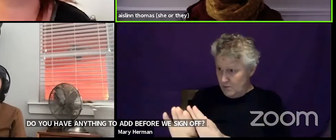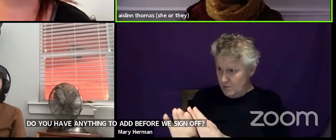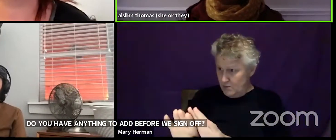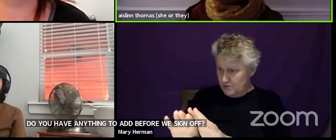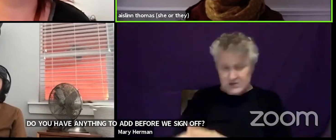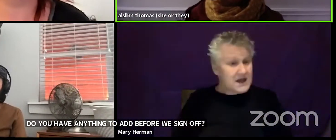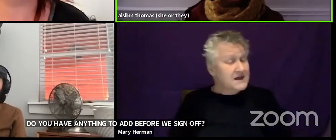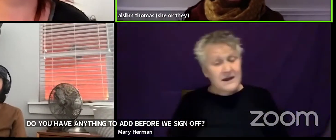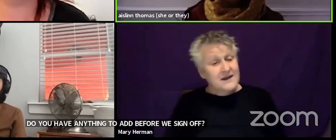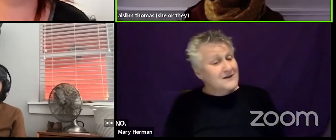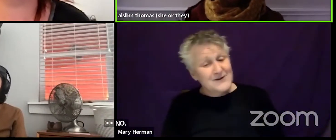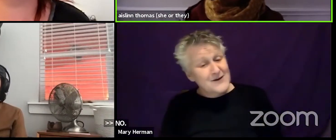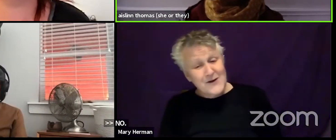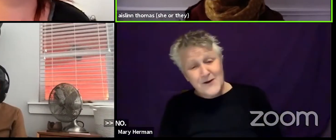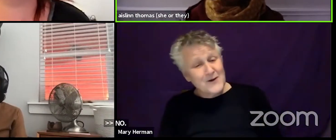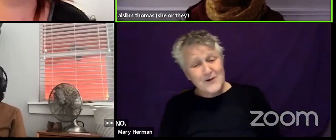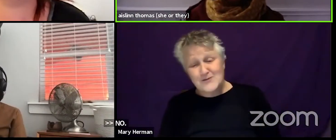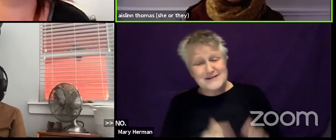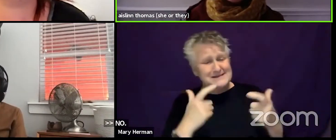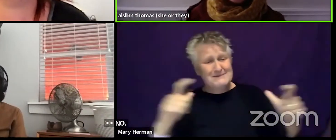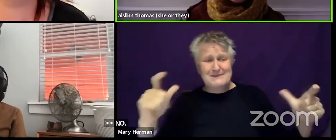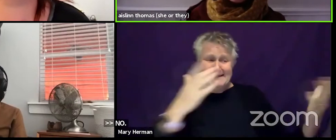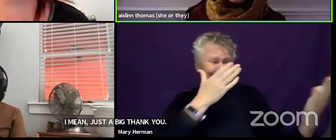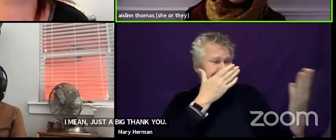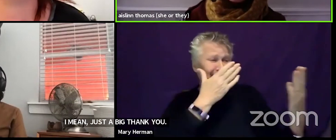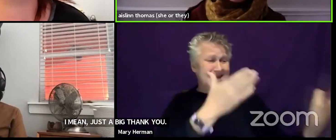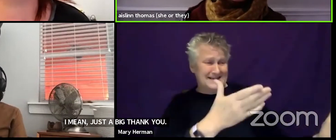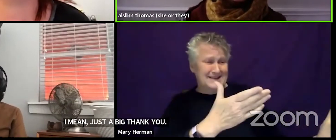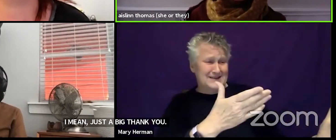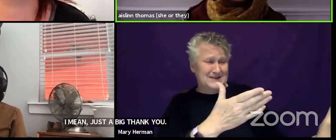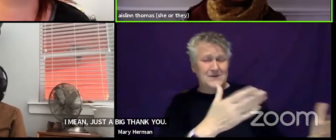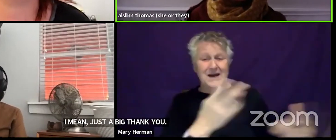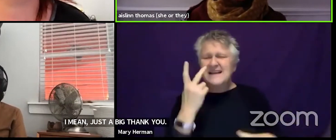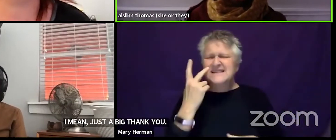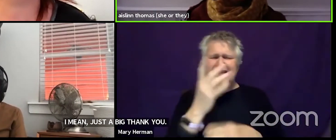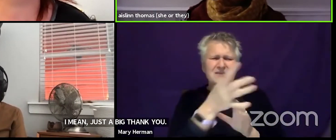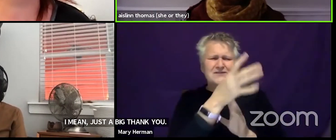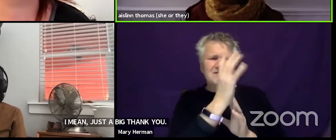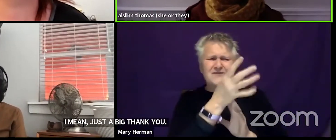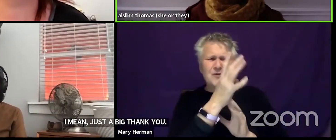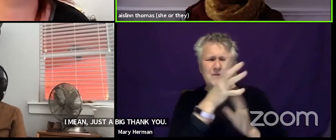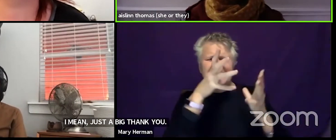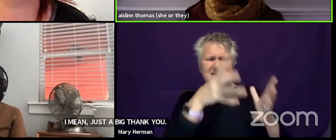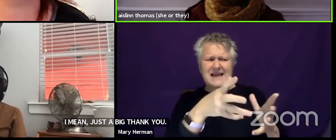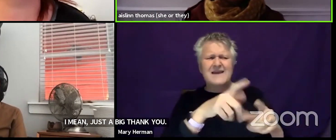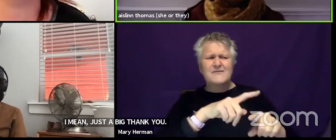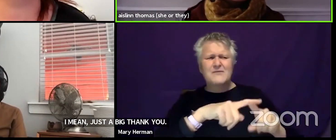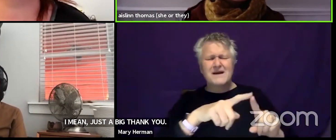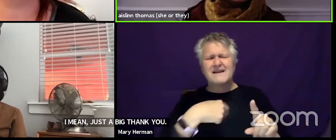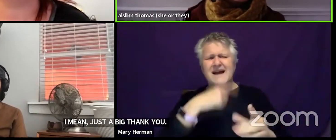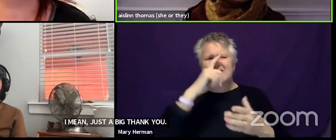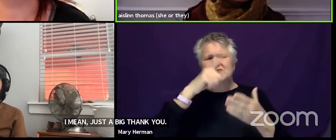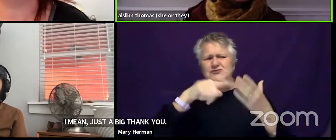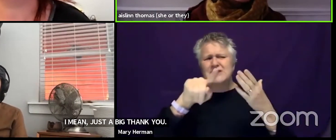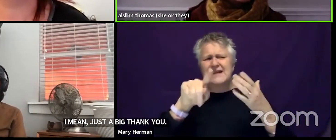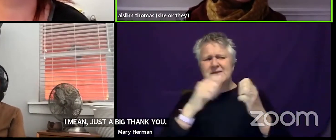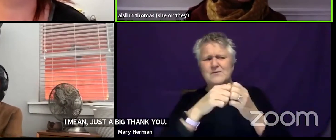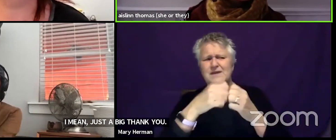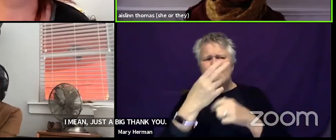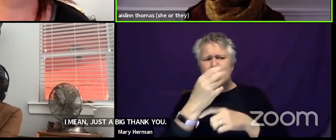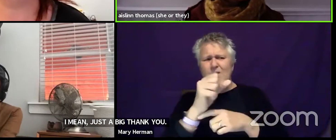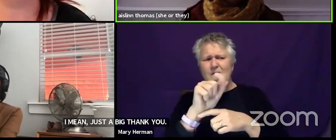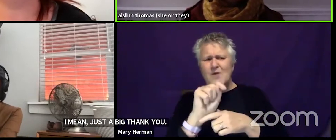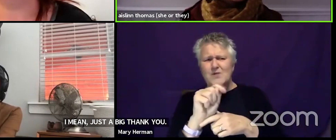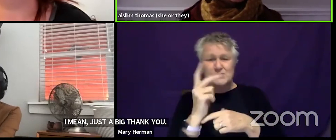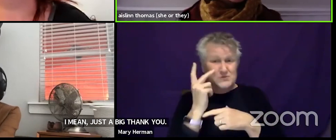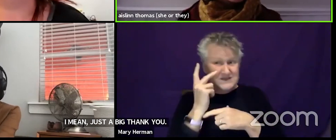No, I mean, just a big thank you. I see there's 4 minutes left, but I'll check in with the host to if the next